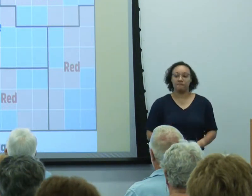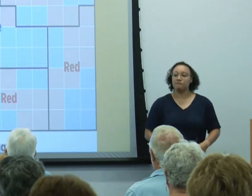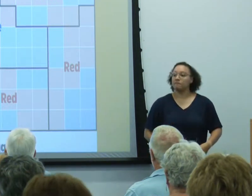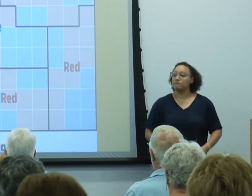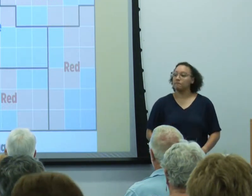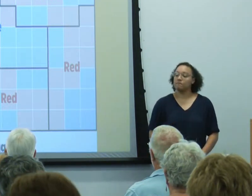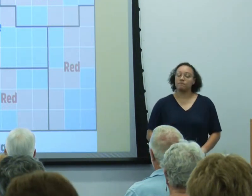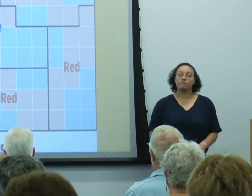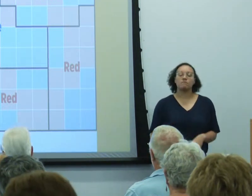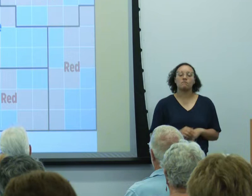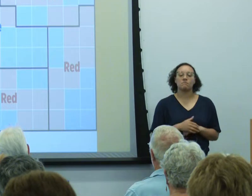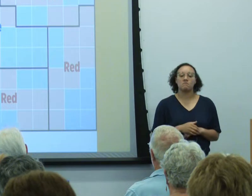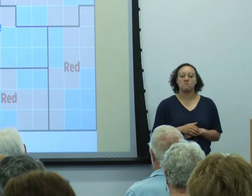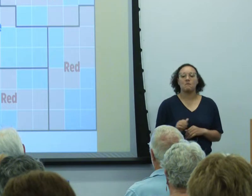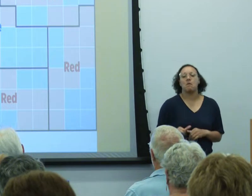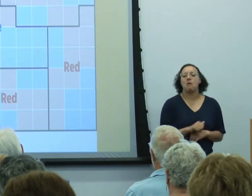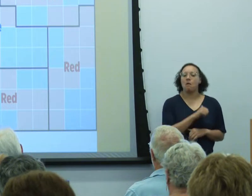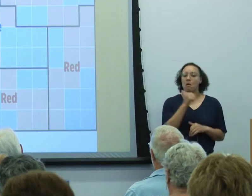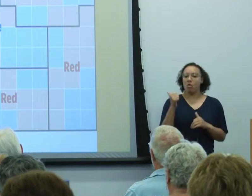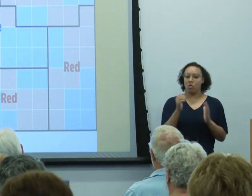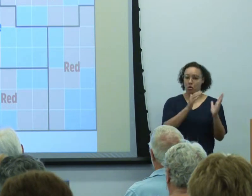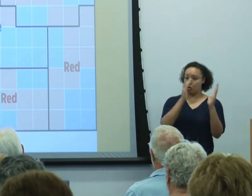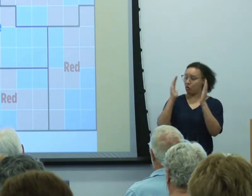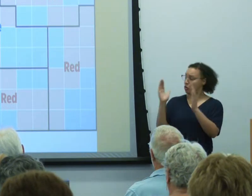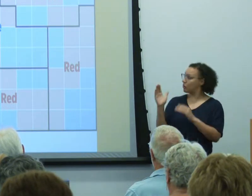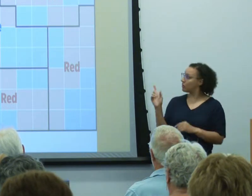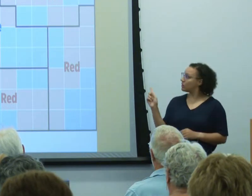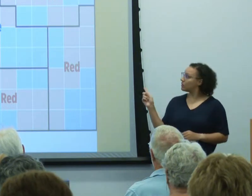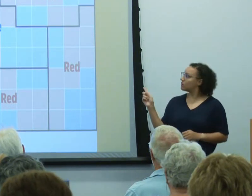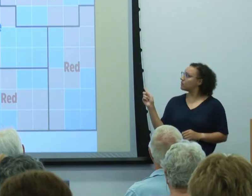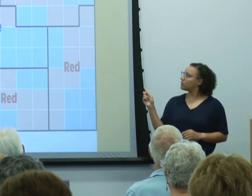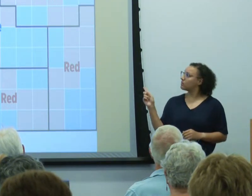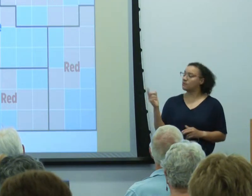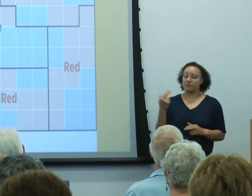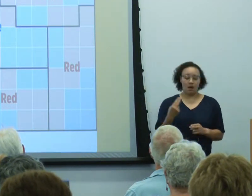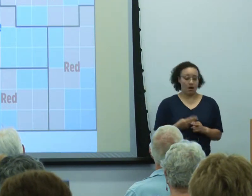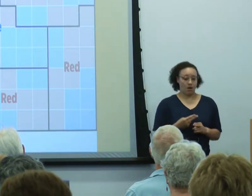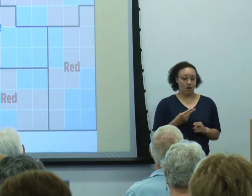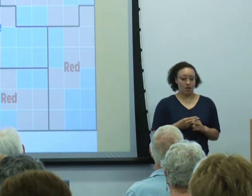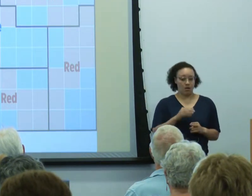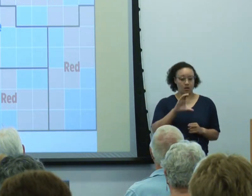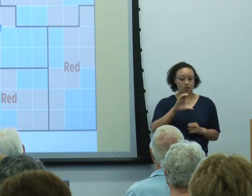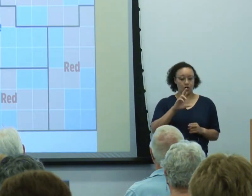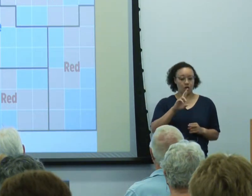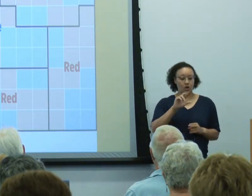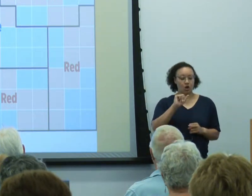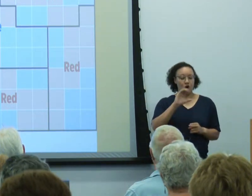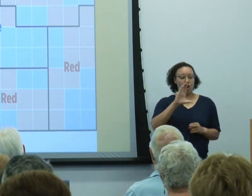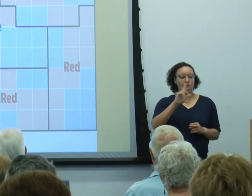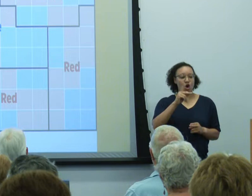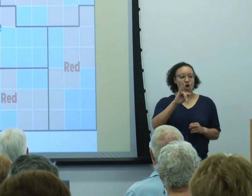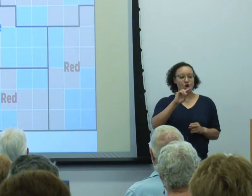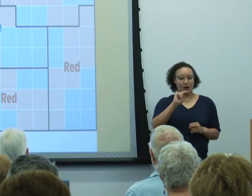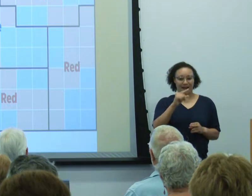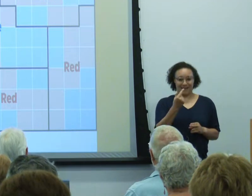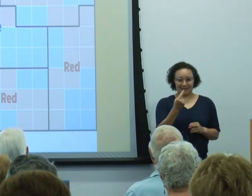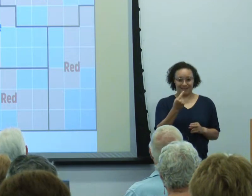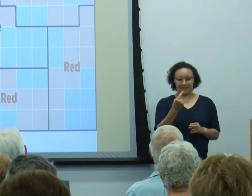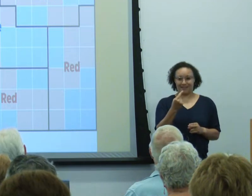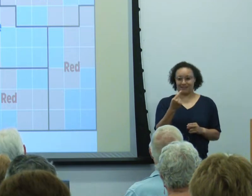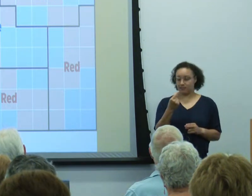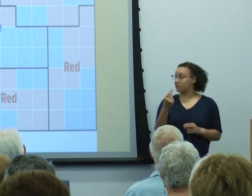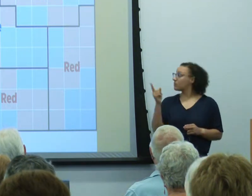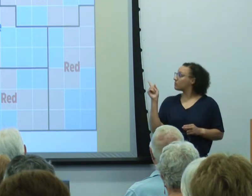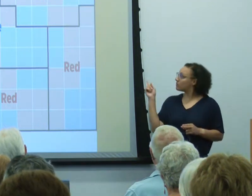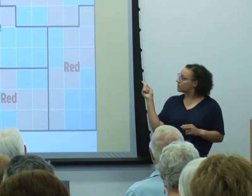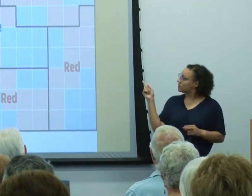other technique that is often used is called cracking. What they do is they crack